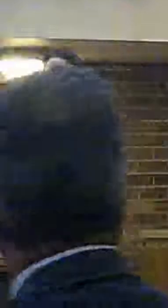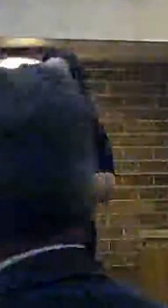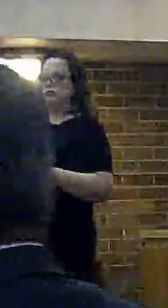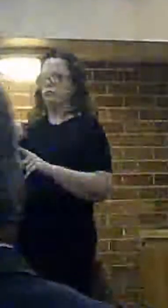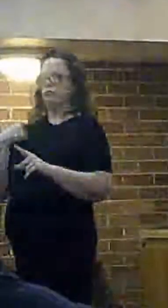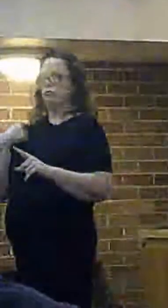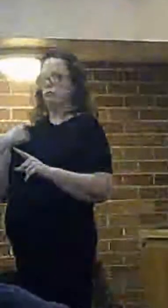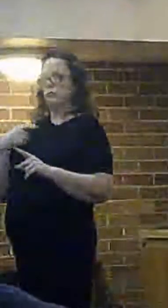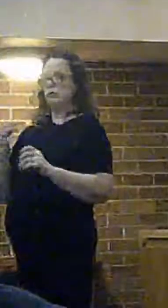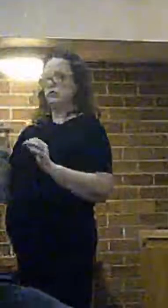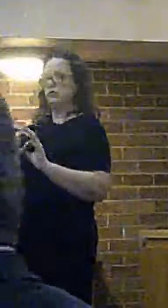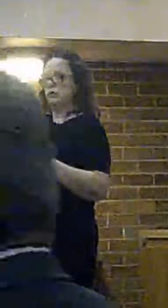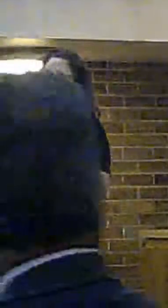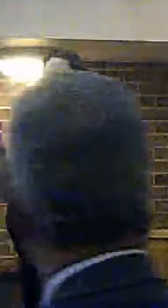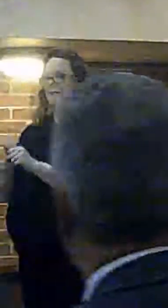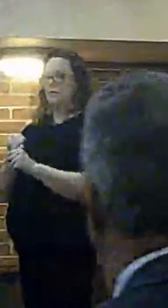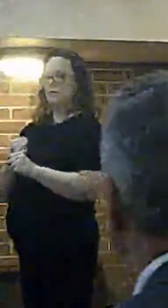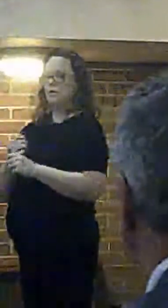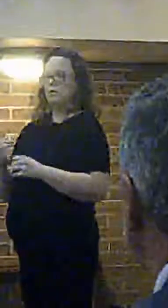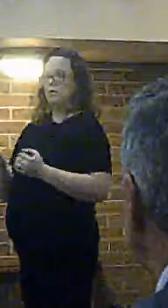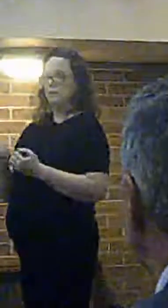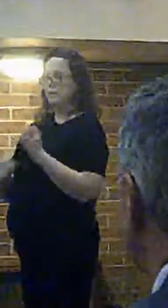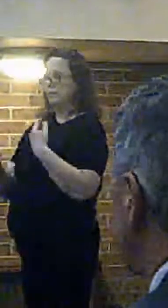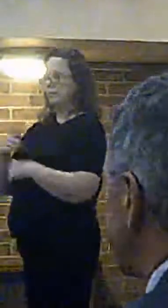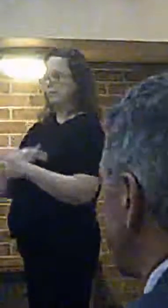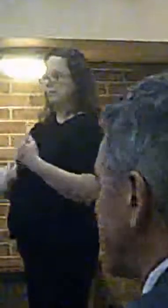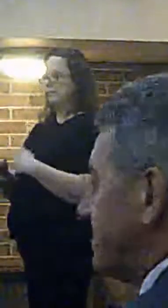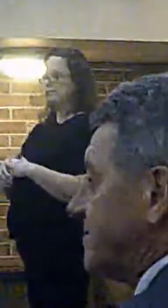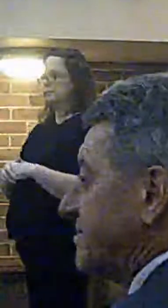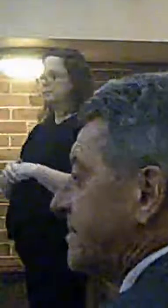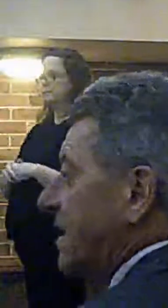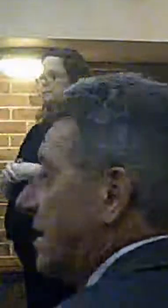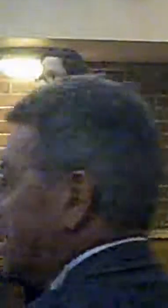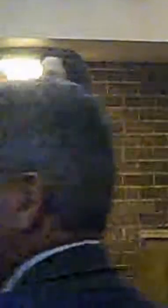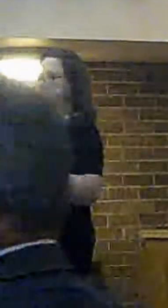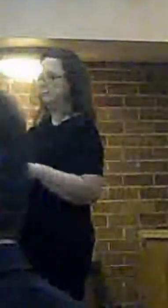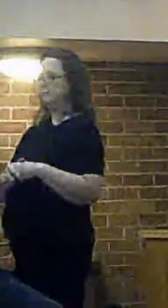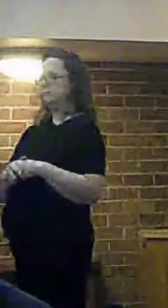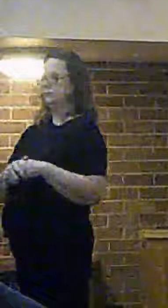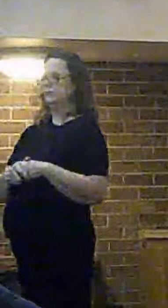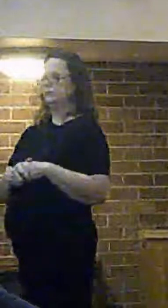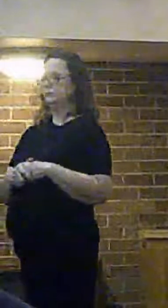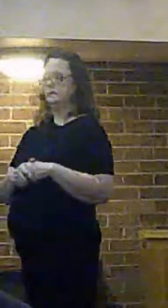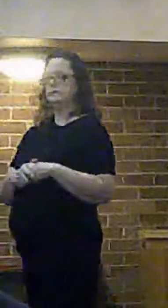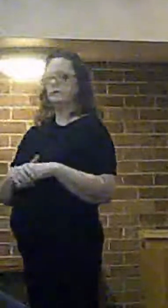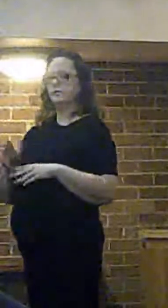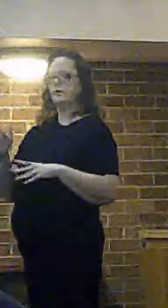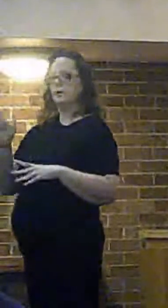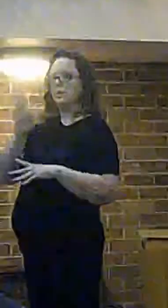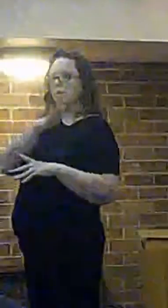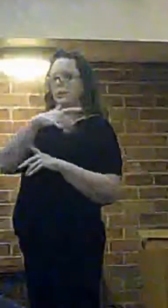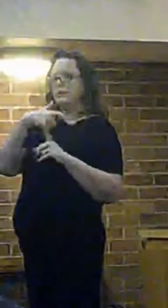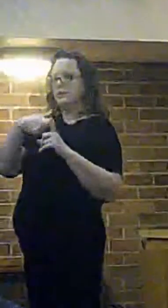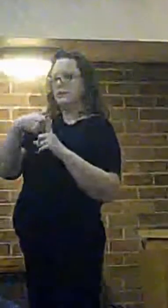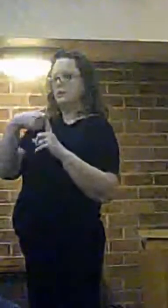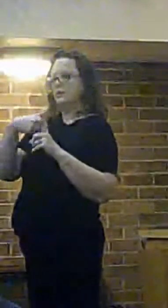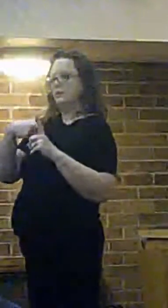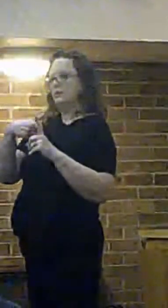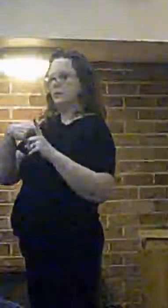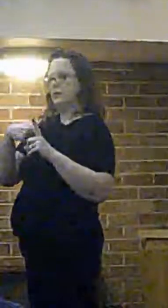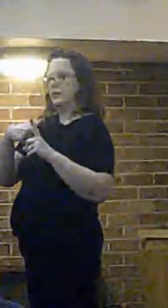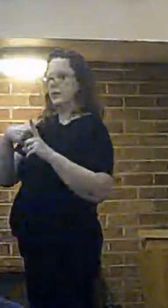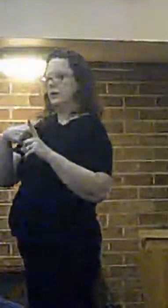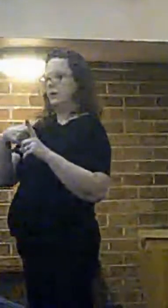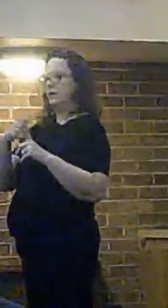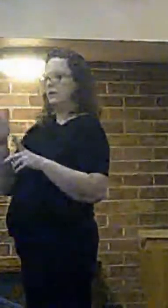Yeah, there's nothing we can do where people don't. They would lose out less than their... Yeah, West Kirby's a... They would lose out